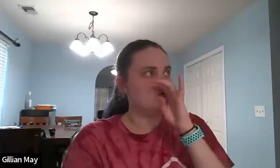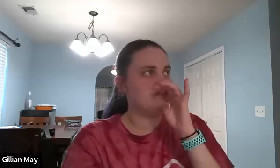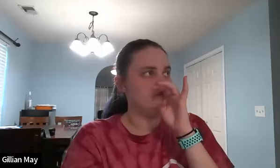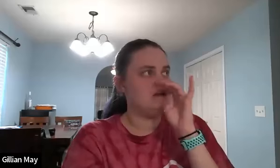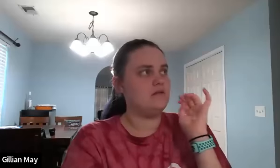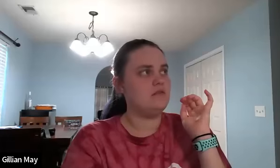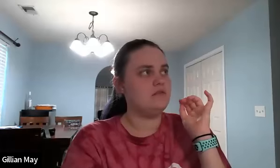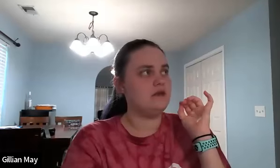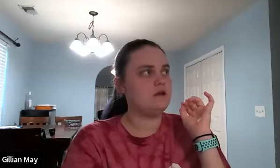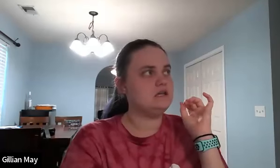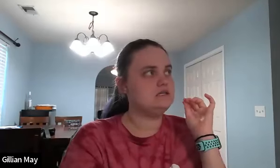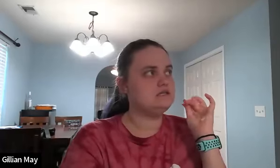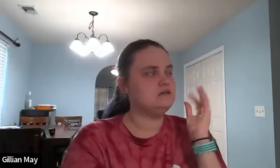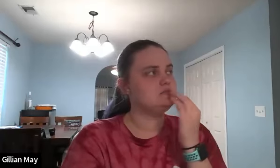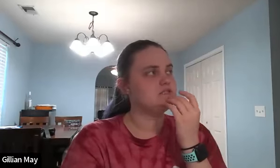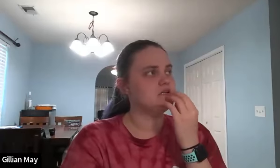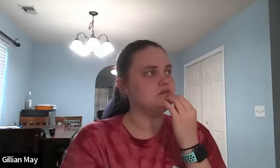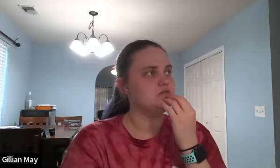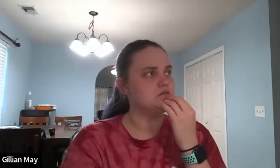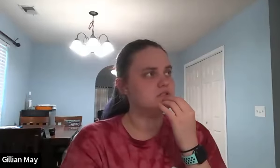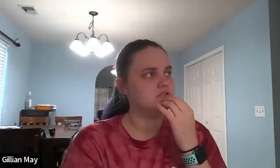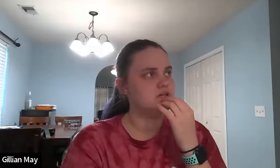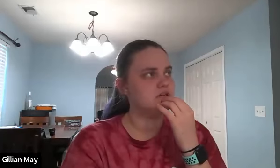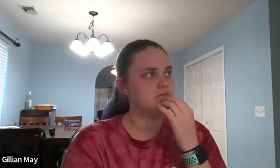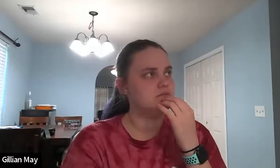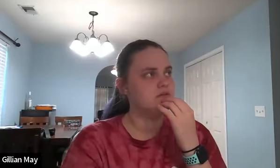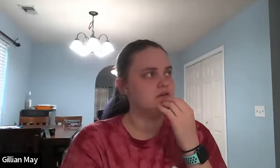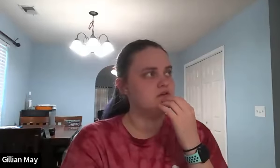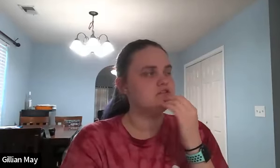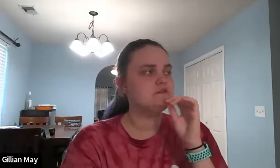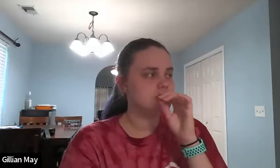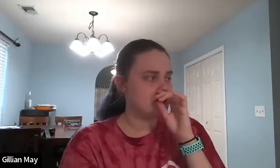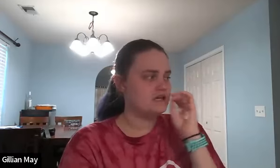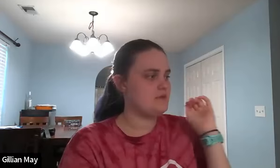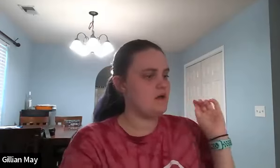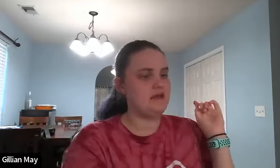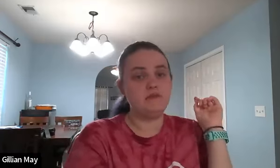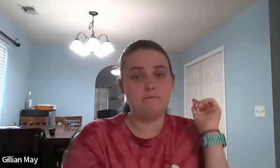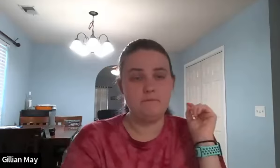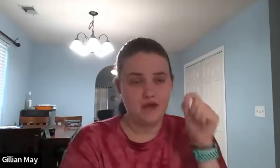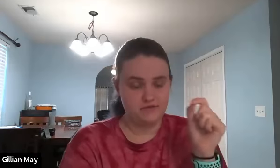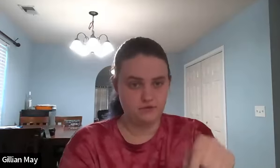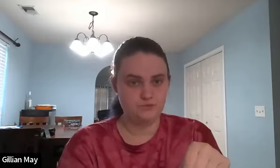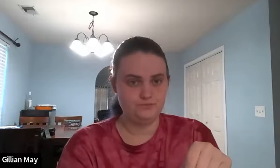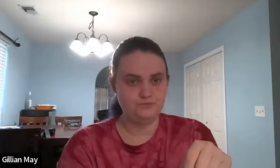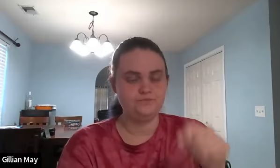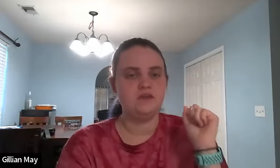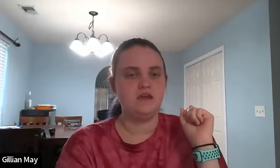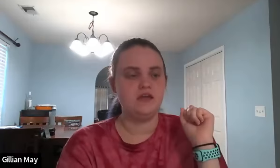So there is, let me see, I was going to say, so if you're talking about like the bathroom,